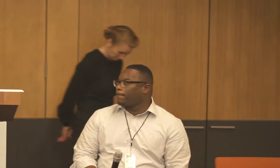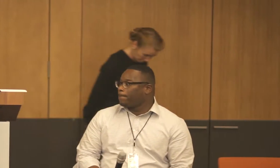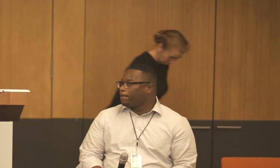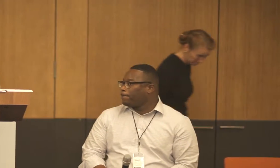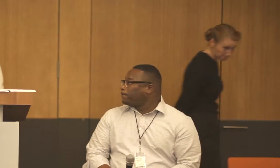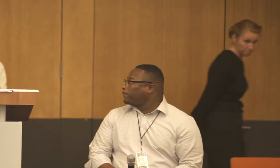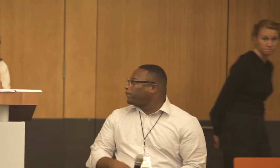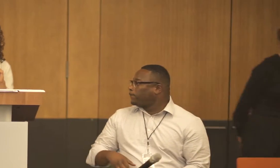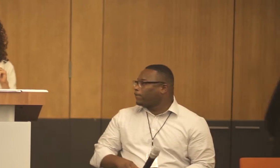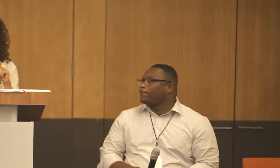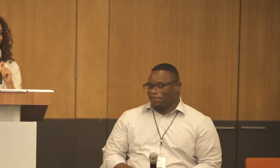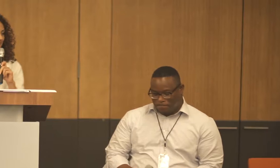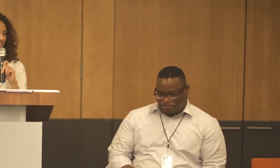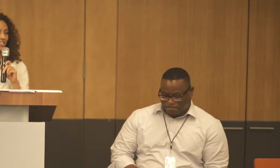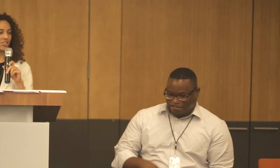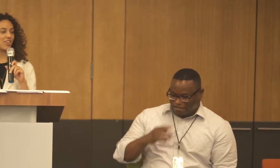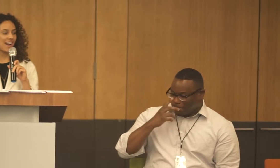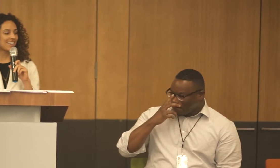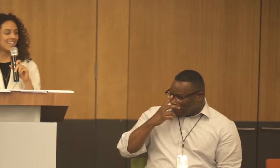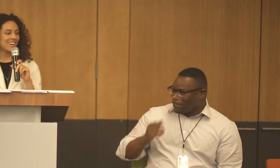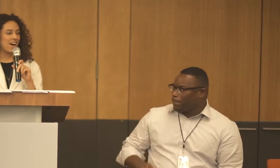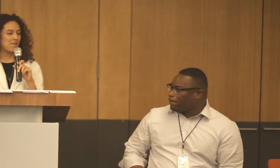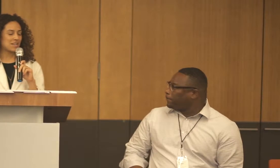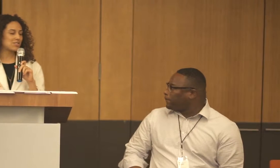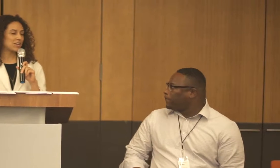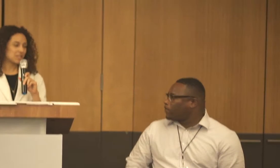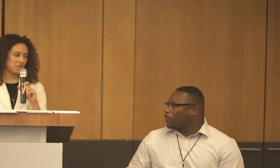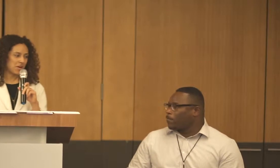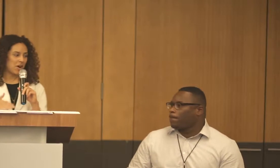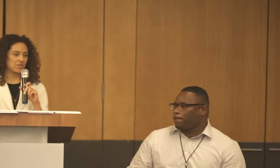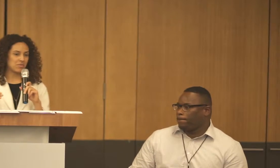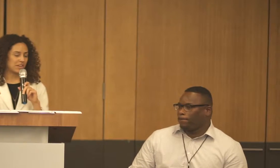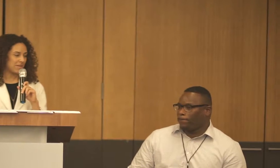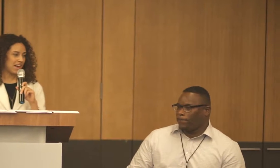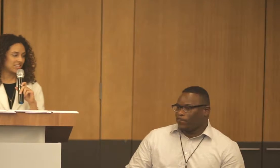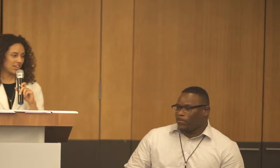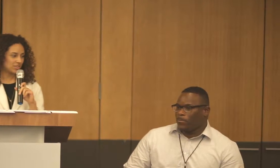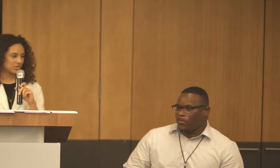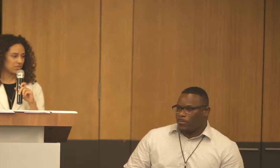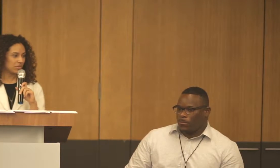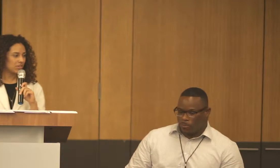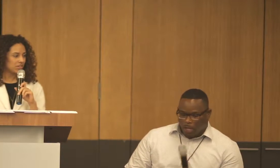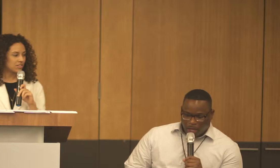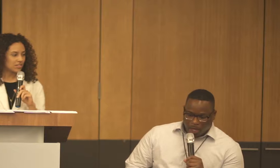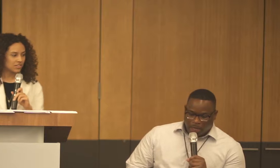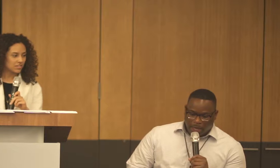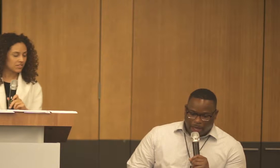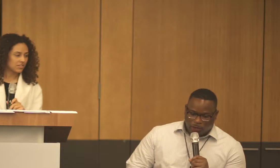degrees. And I know that must have not been an easy nut to crack. Can you talk a little bit about how you overcame that challenge with